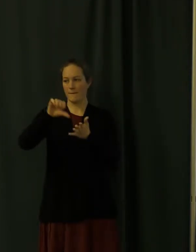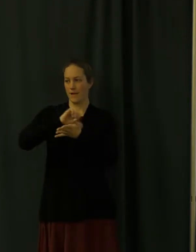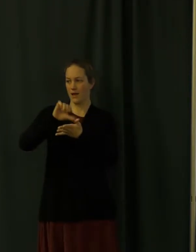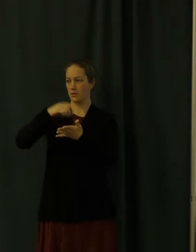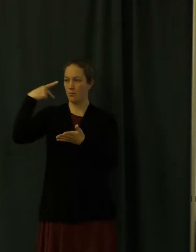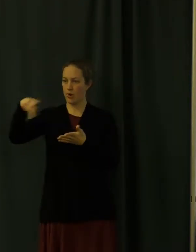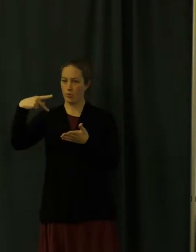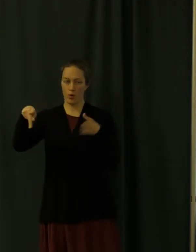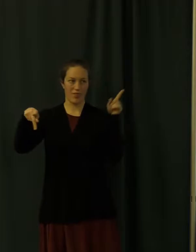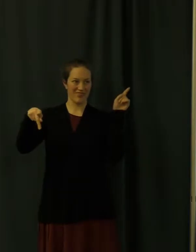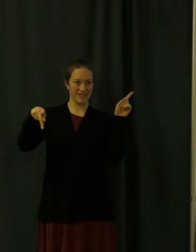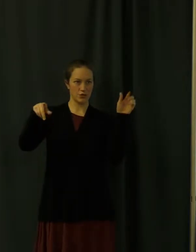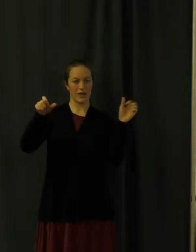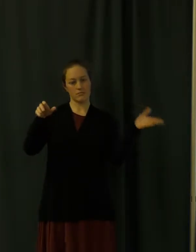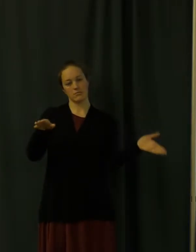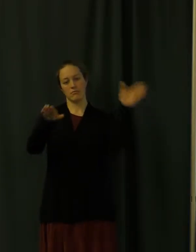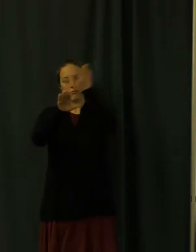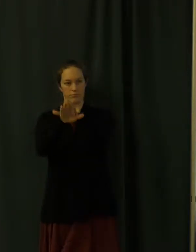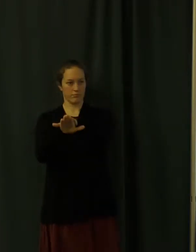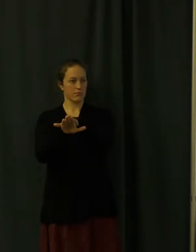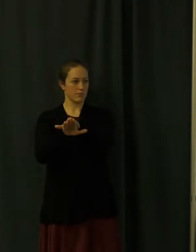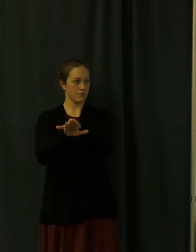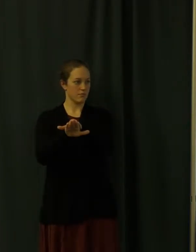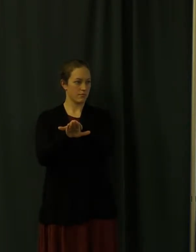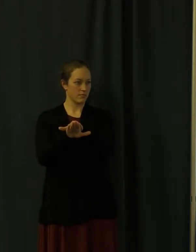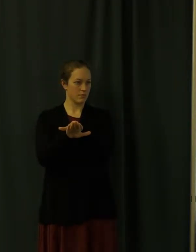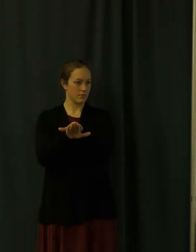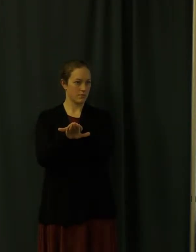like, oh, look at this white box with these graphics inside.